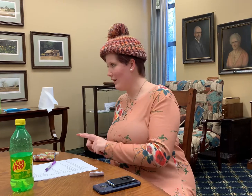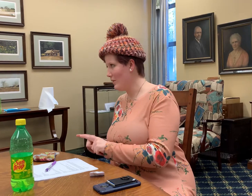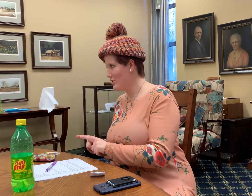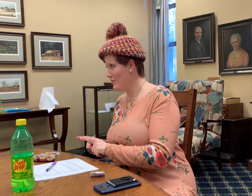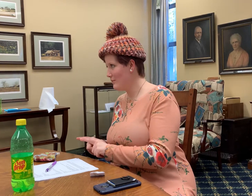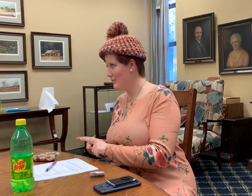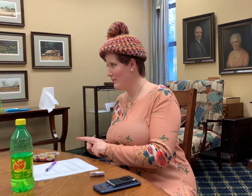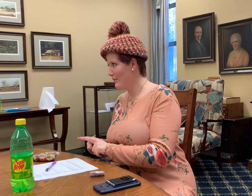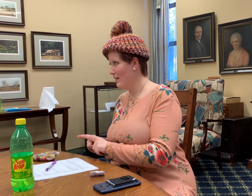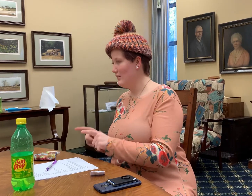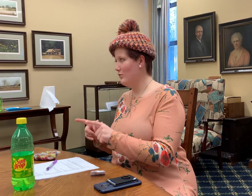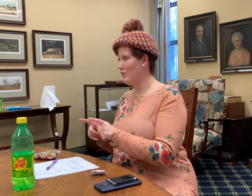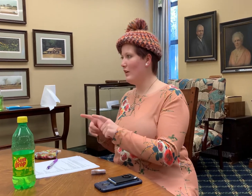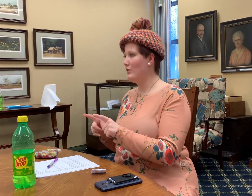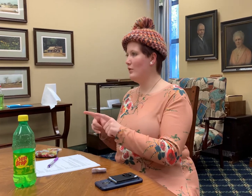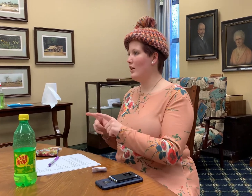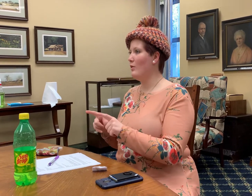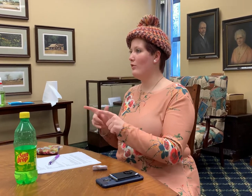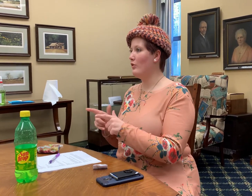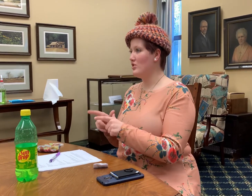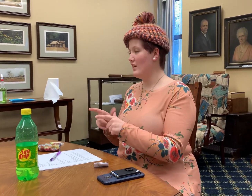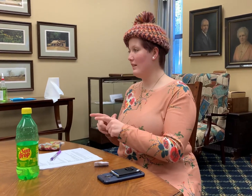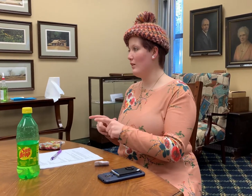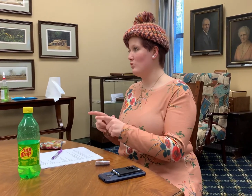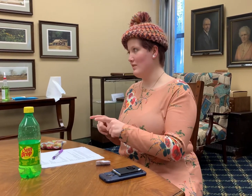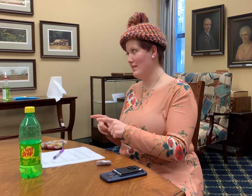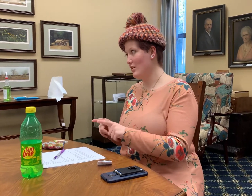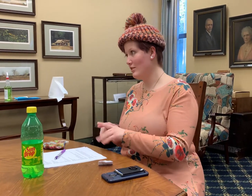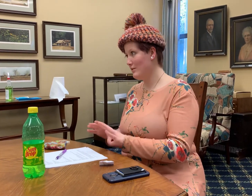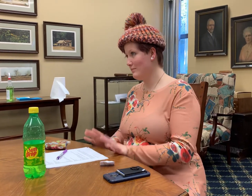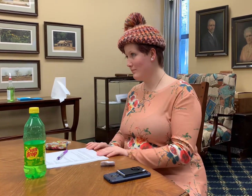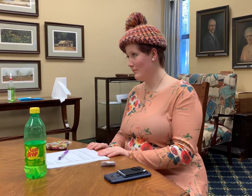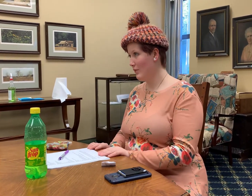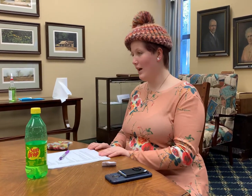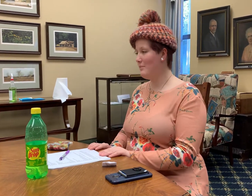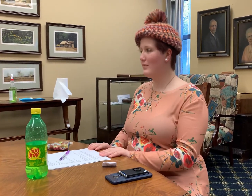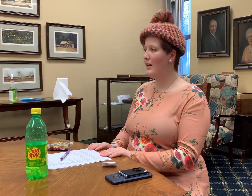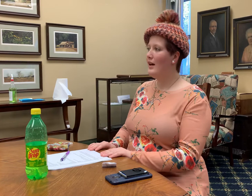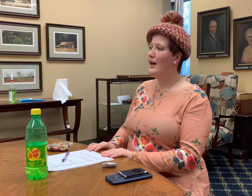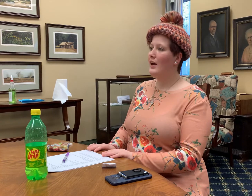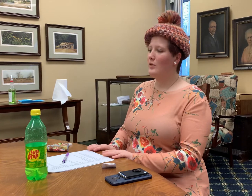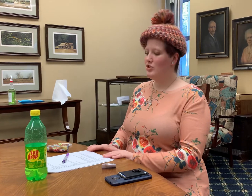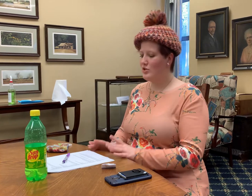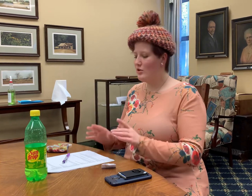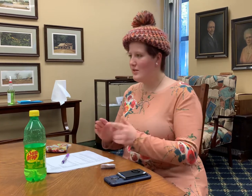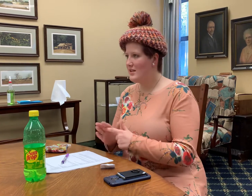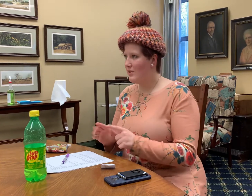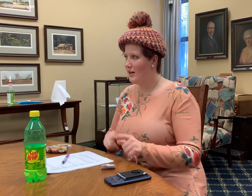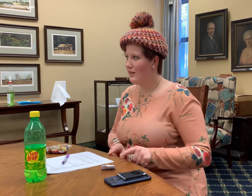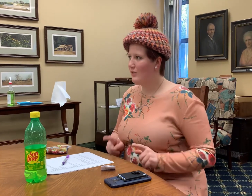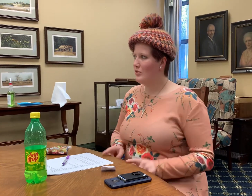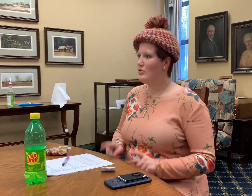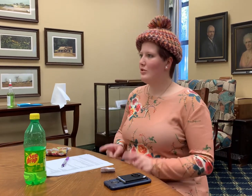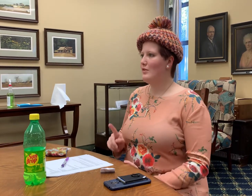Language, and see if you can find a video with French Sign Language with that song, okay? And I want you to note the similarities, I want you to note the